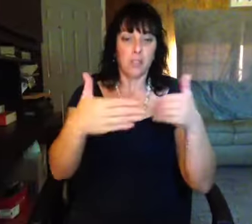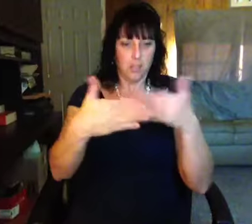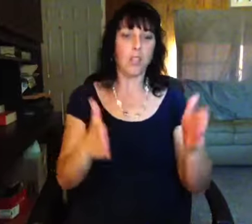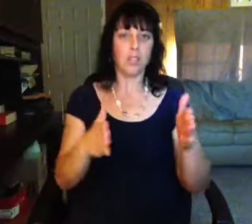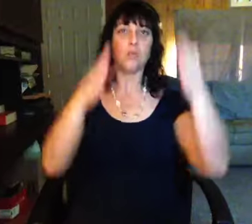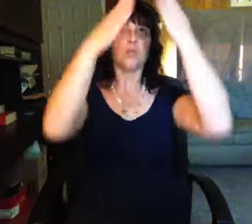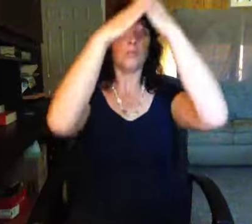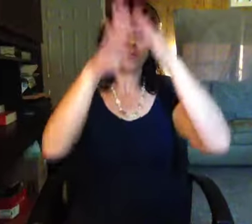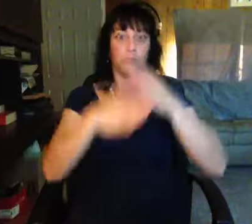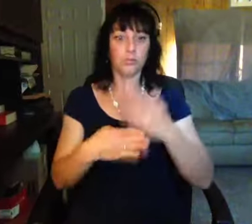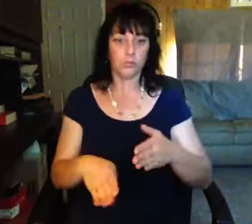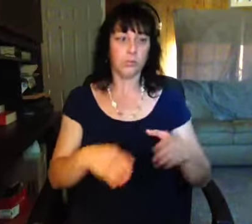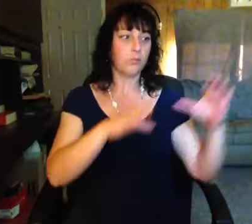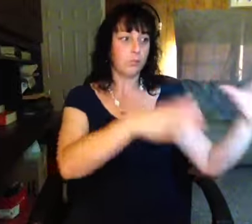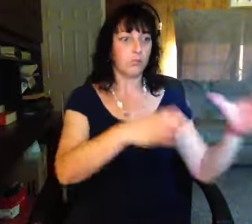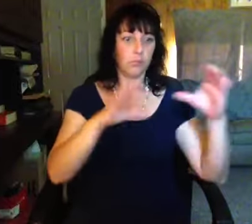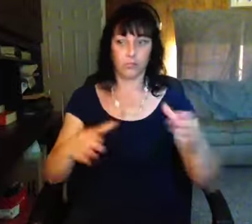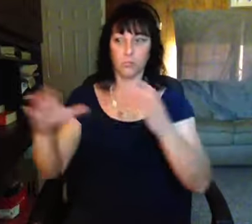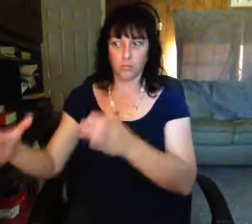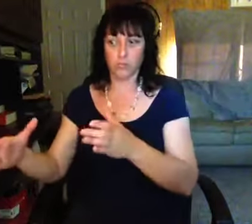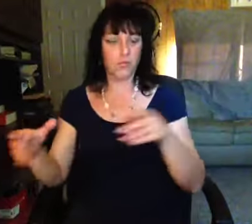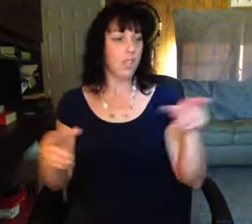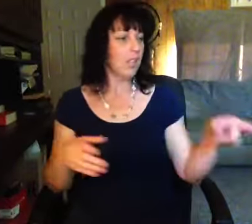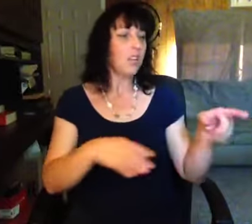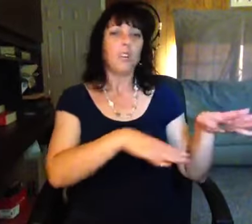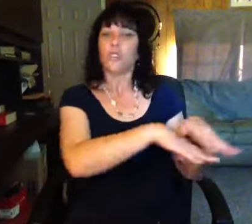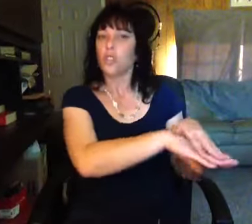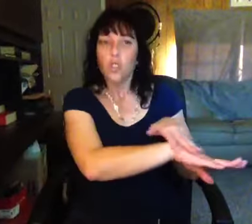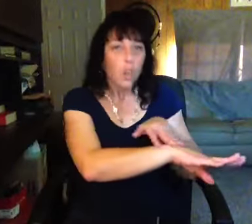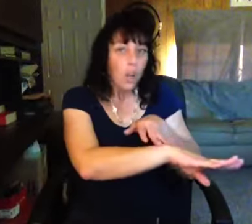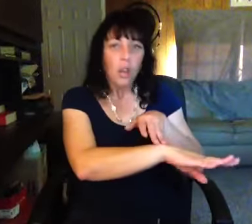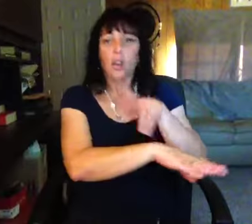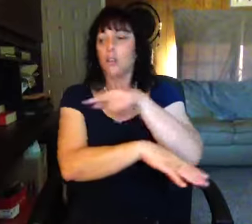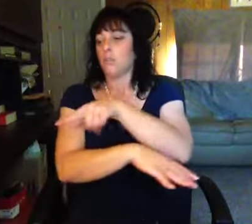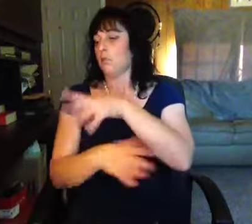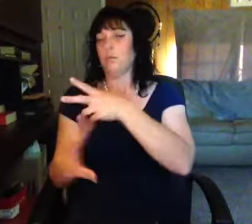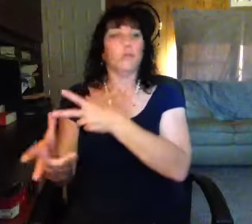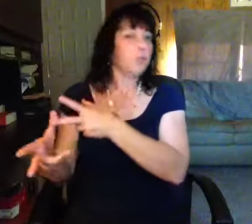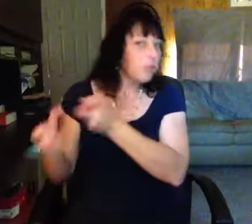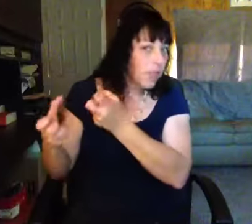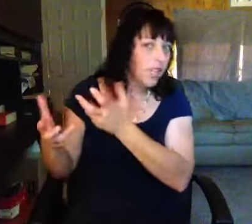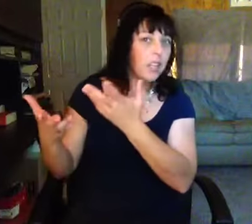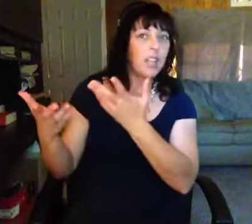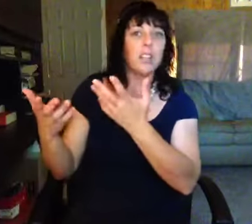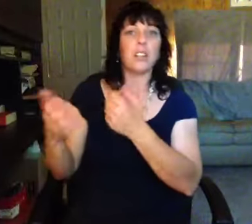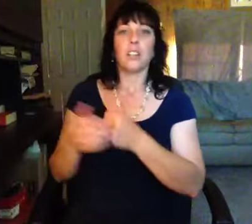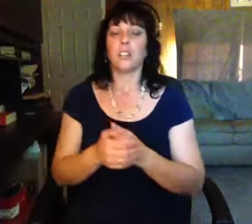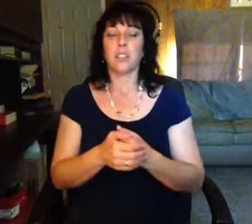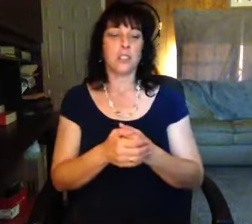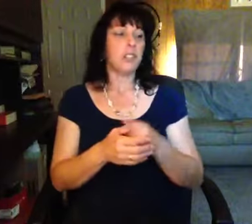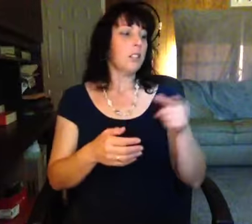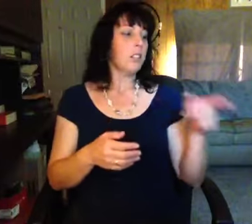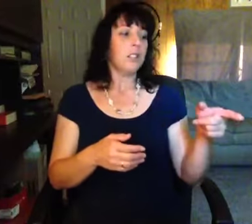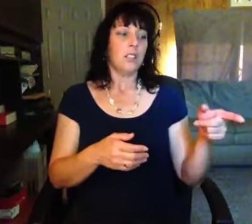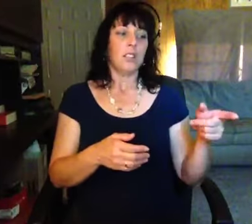a natural classroom anyway. And there's something called differentiation that can happen in a classroom, where I can take